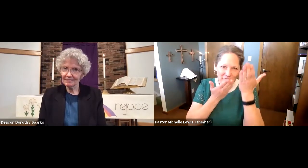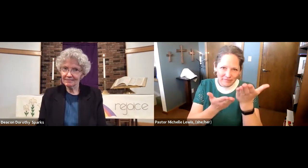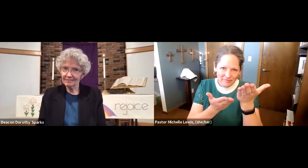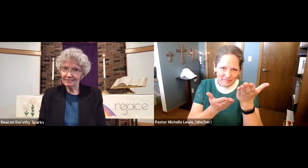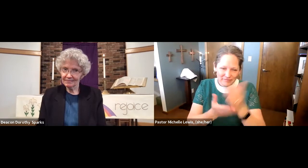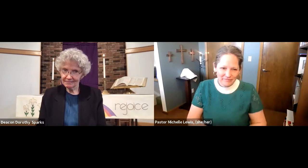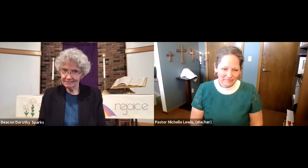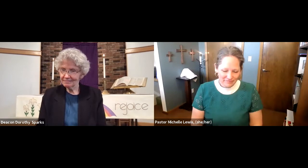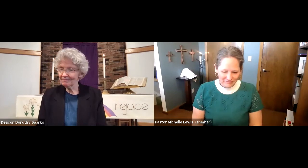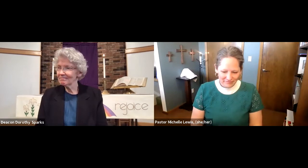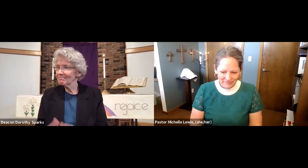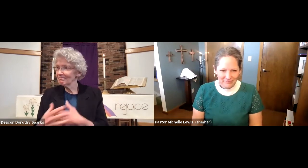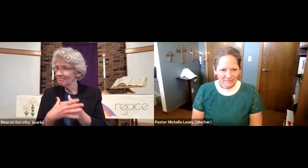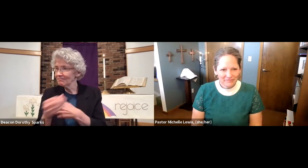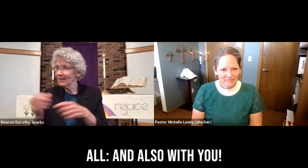The Lord be with you,